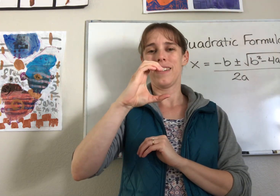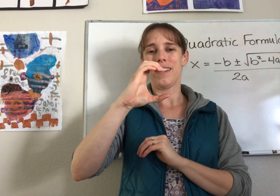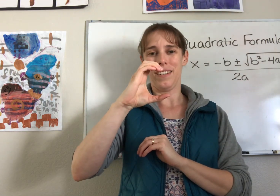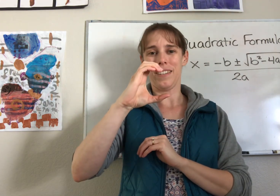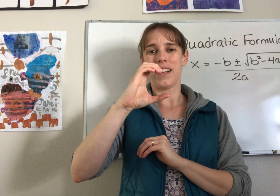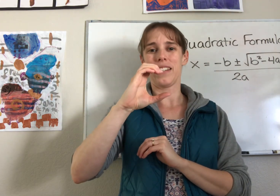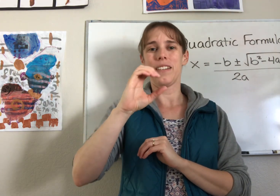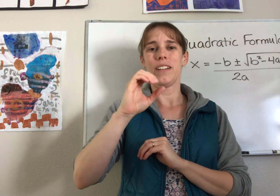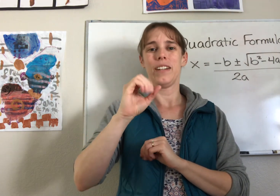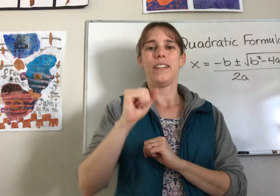All right.